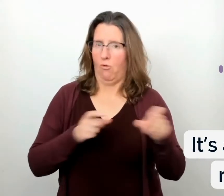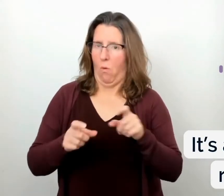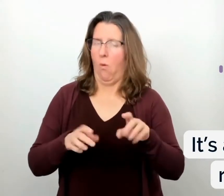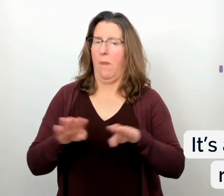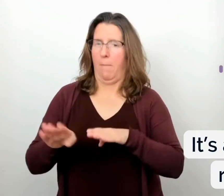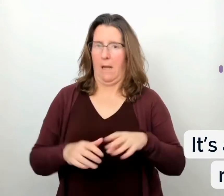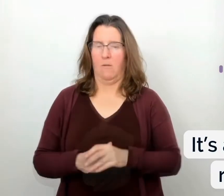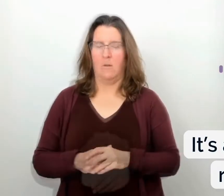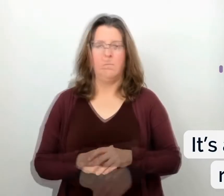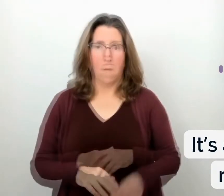regulate their behaviors.